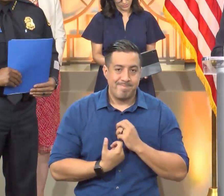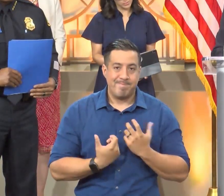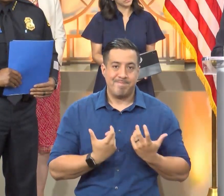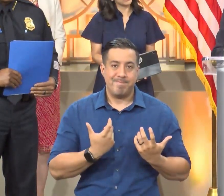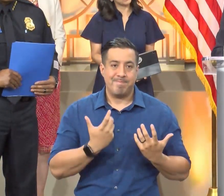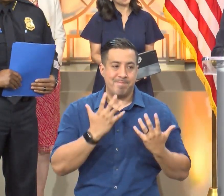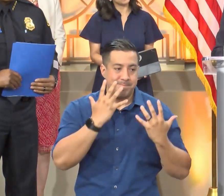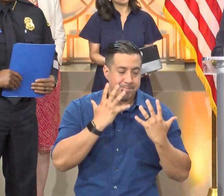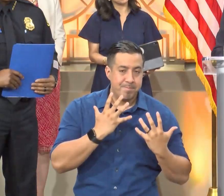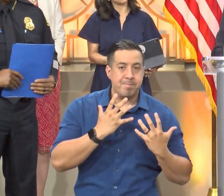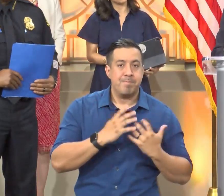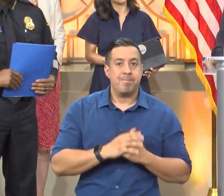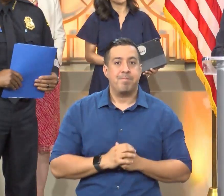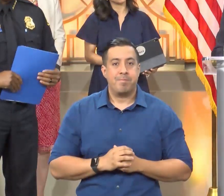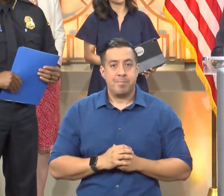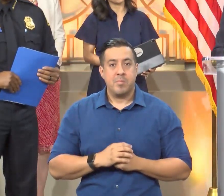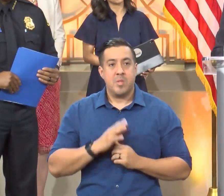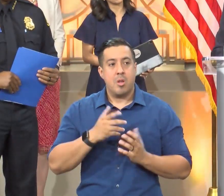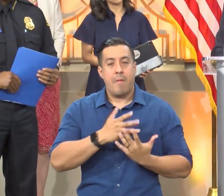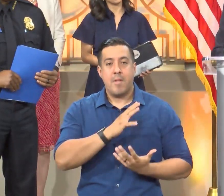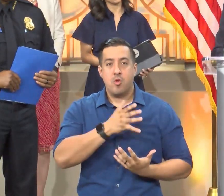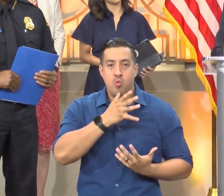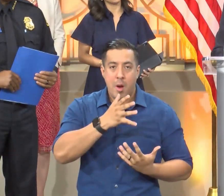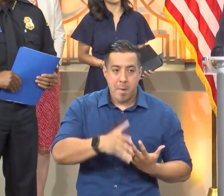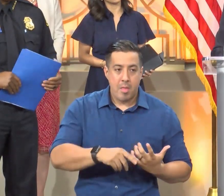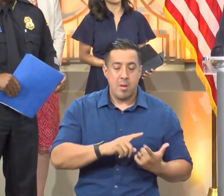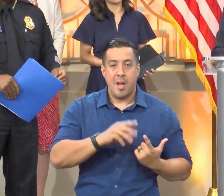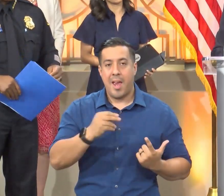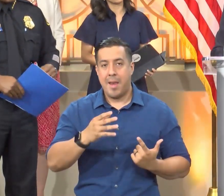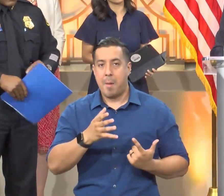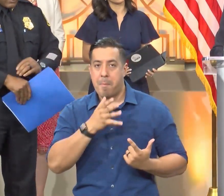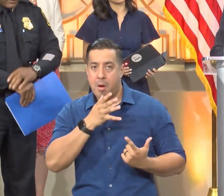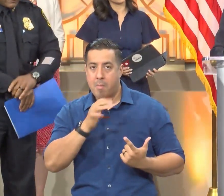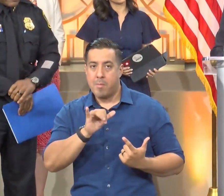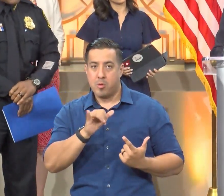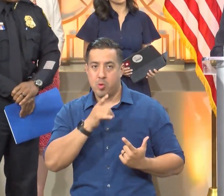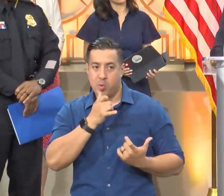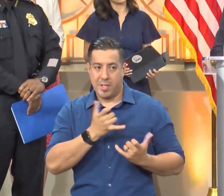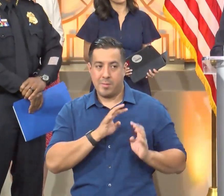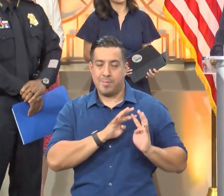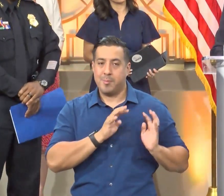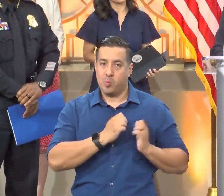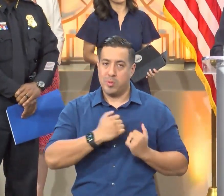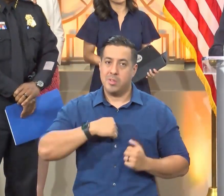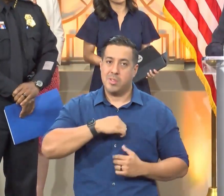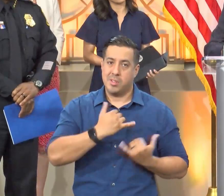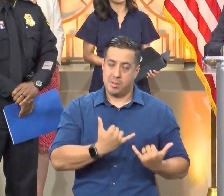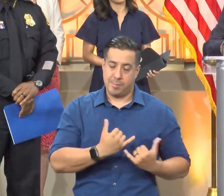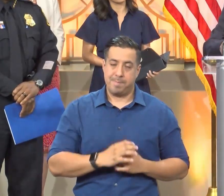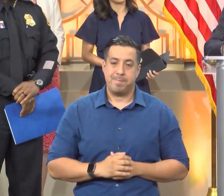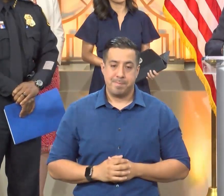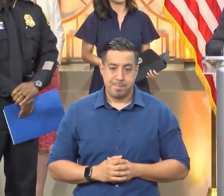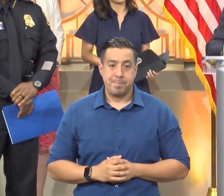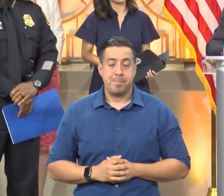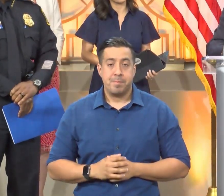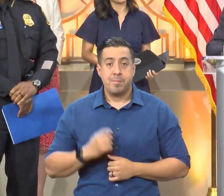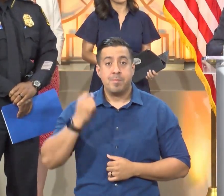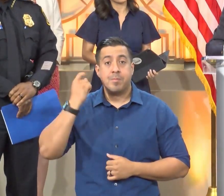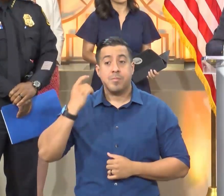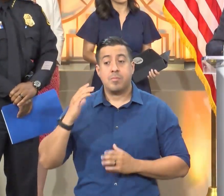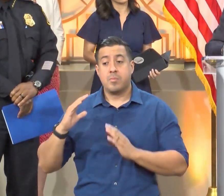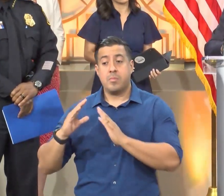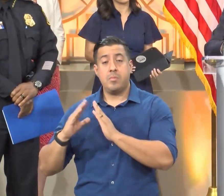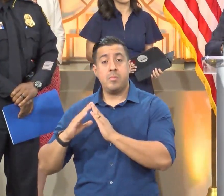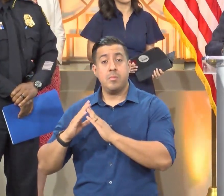to this grandmother and mother who's standing with us today. As a city, we